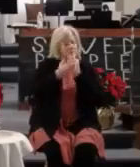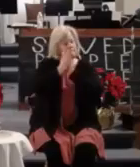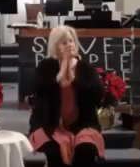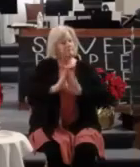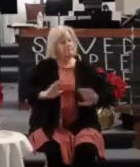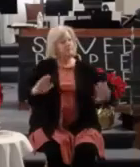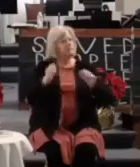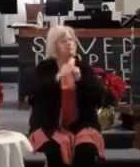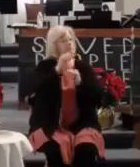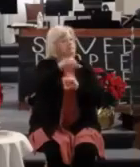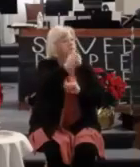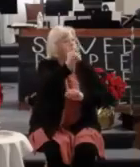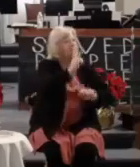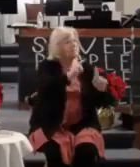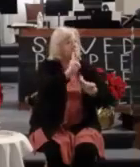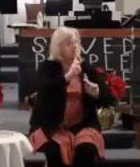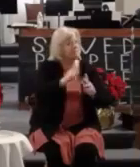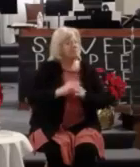others.